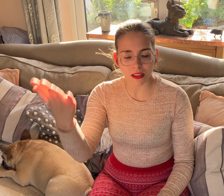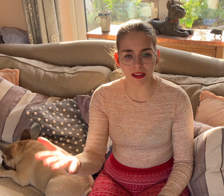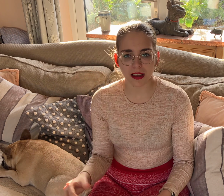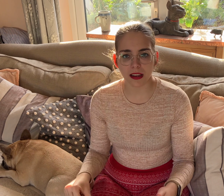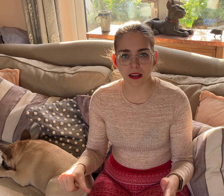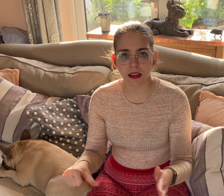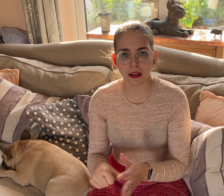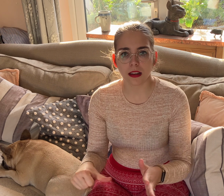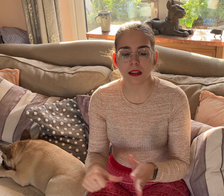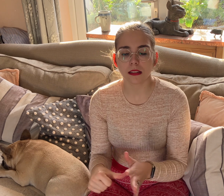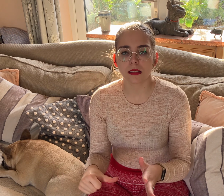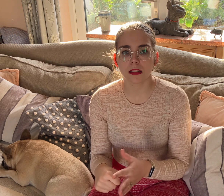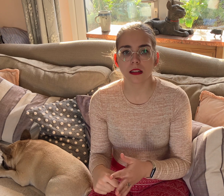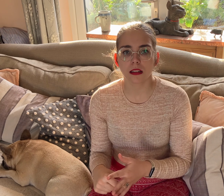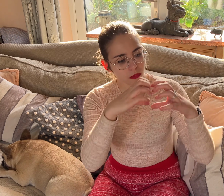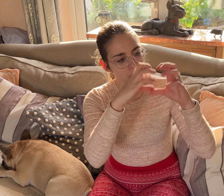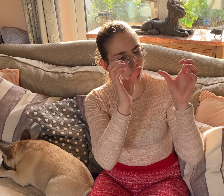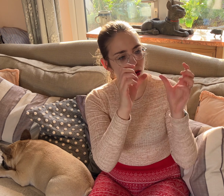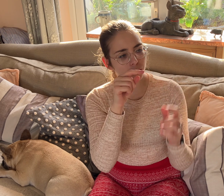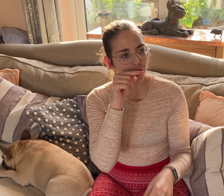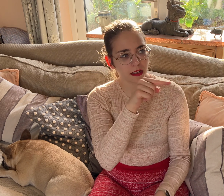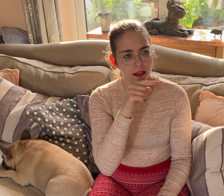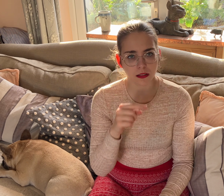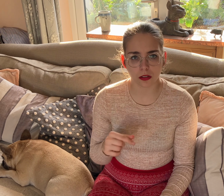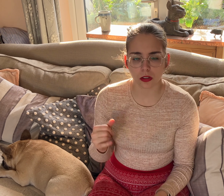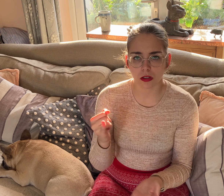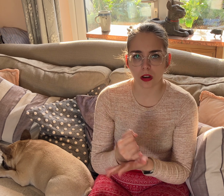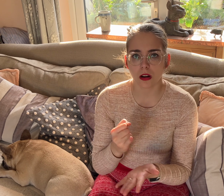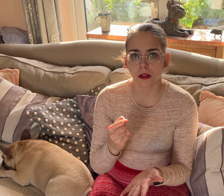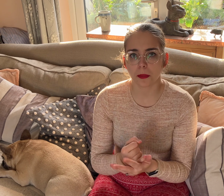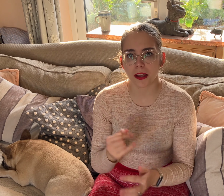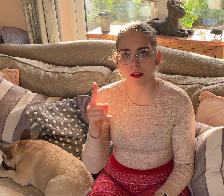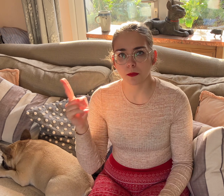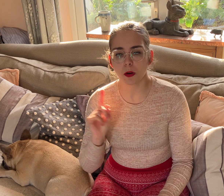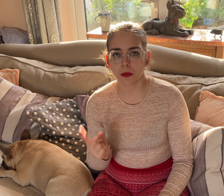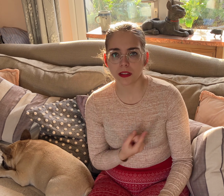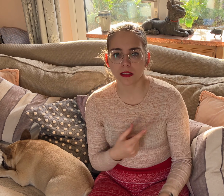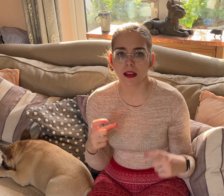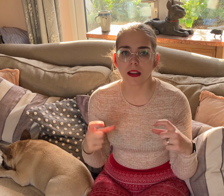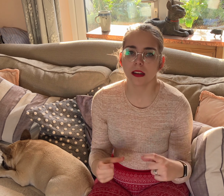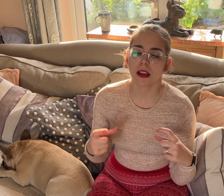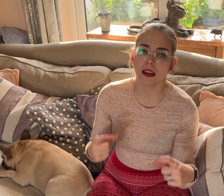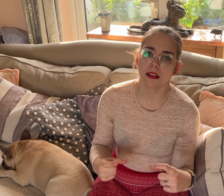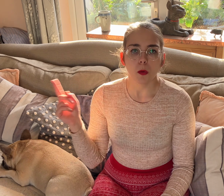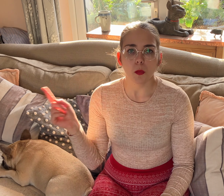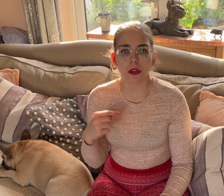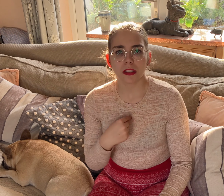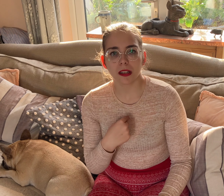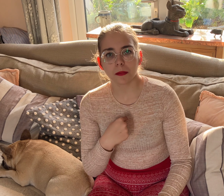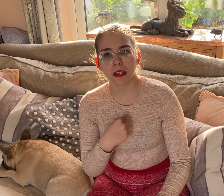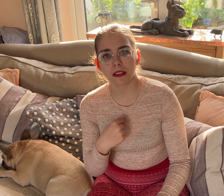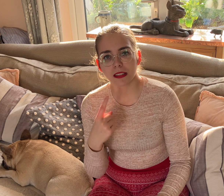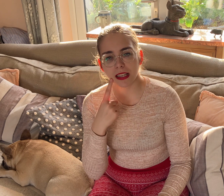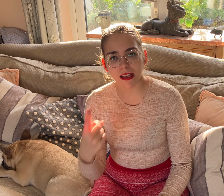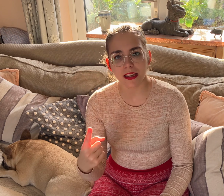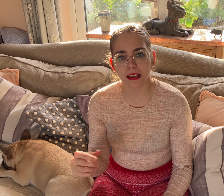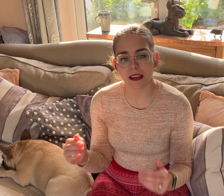it is. Heartbreak is such a dark place. But we stay in it. What I'm saying is